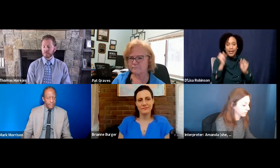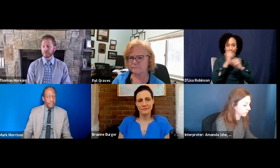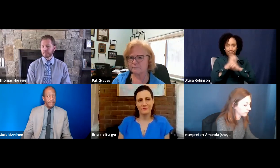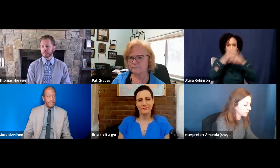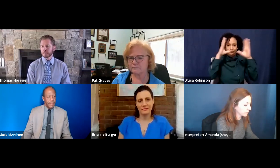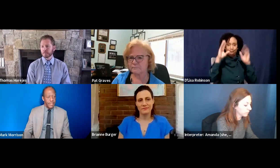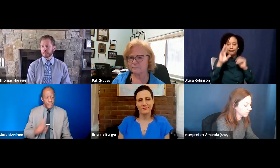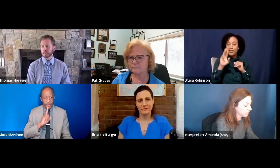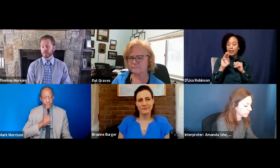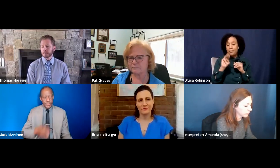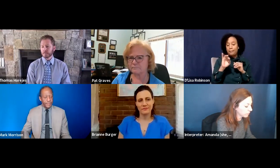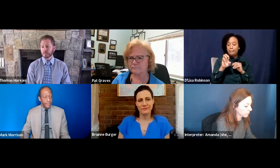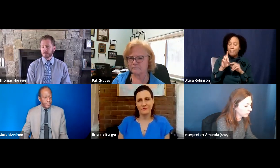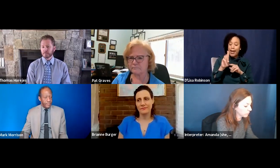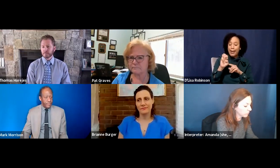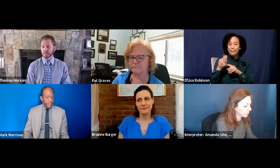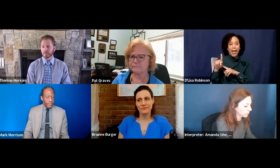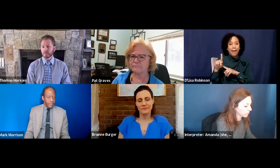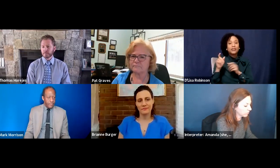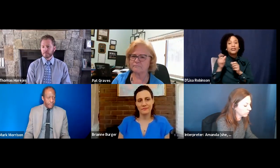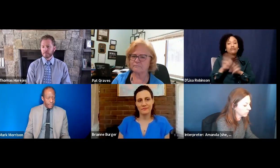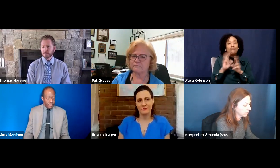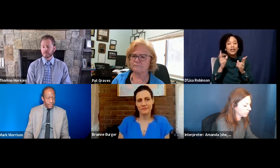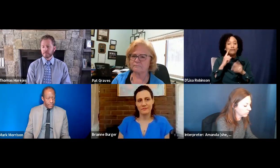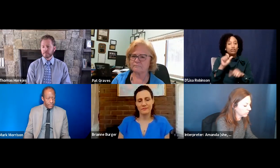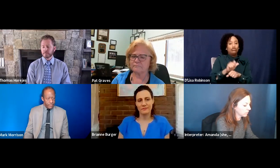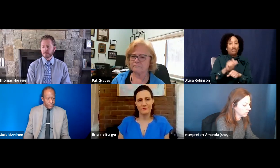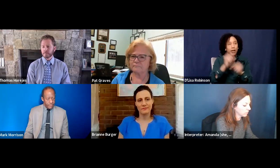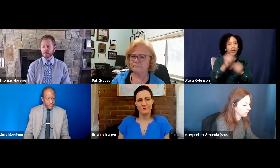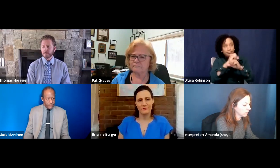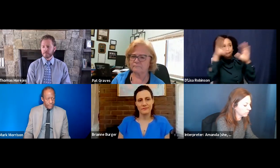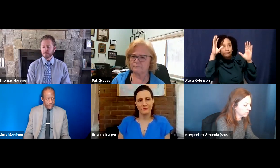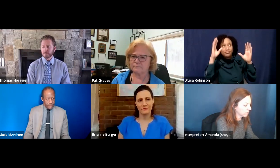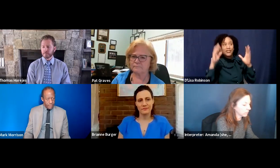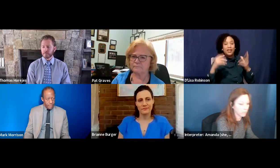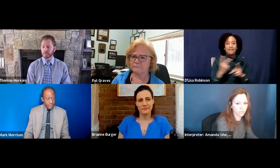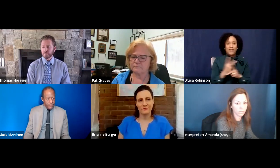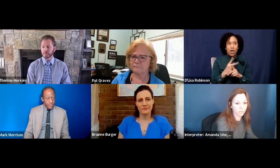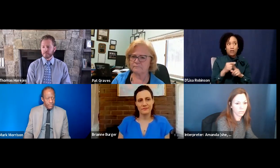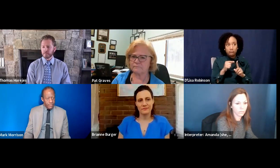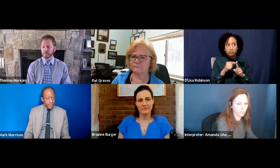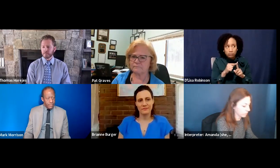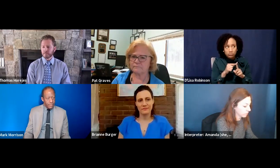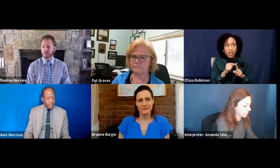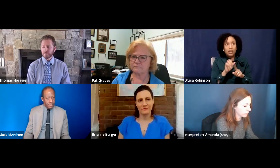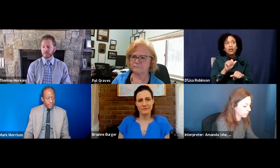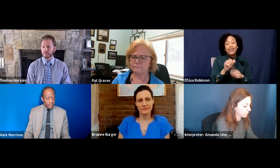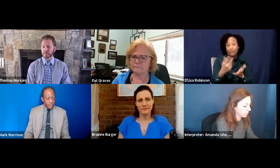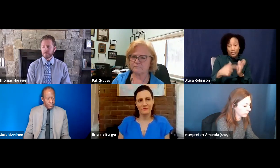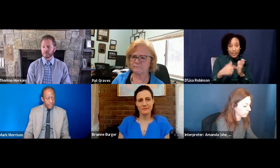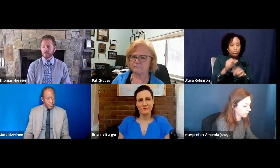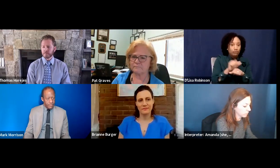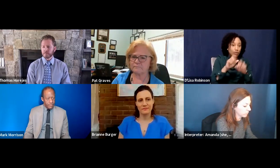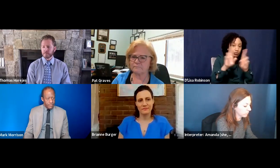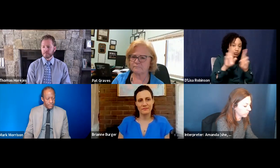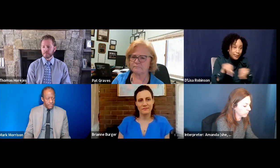agency provides. And so for interpreters, we need to be able to do a mind map to really understand the job